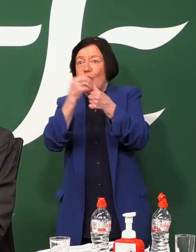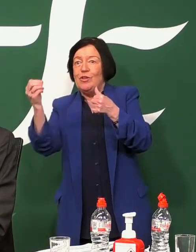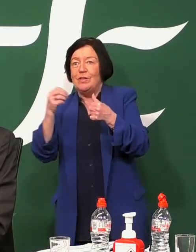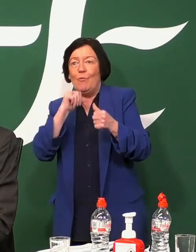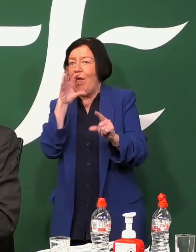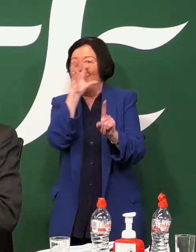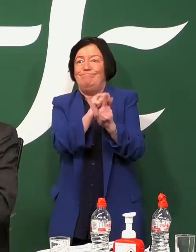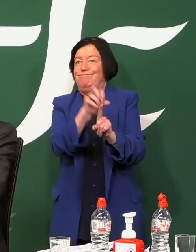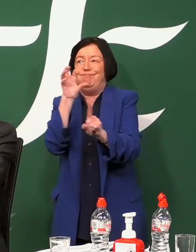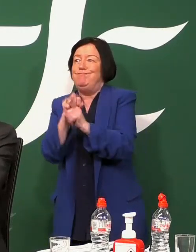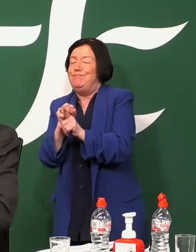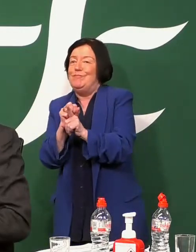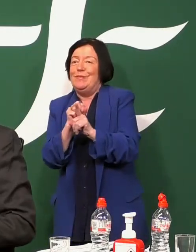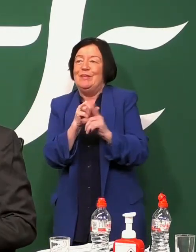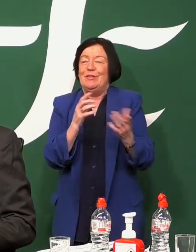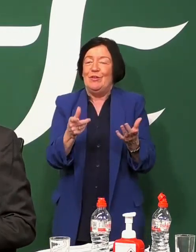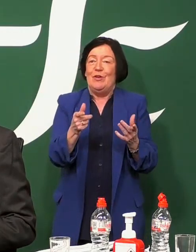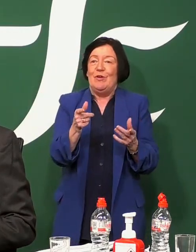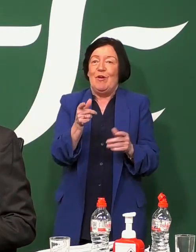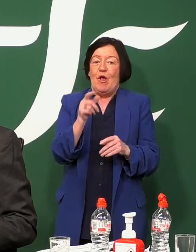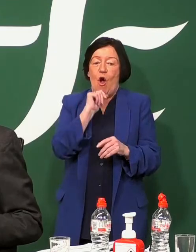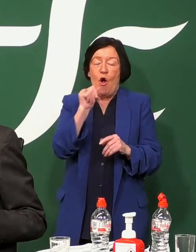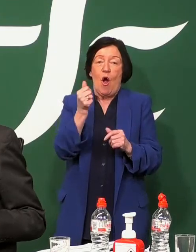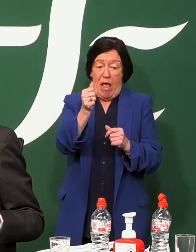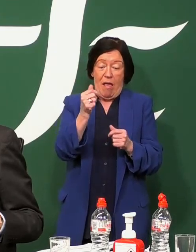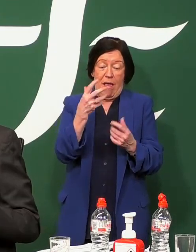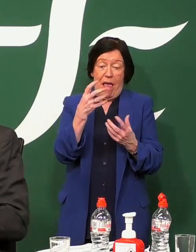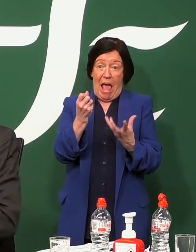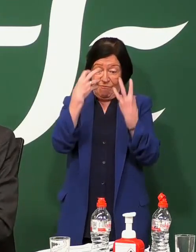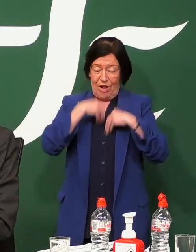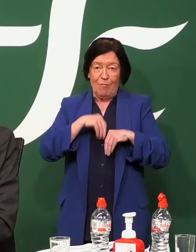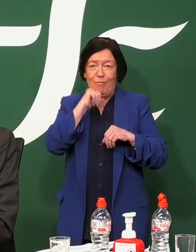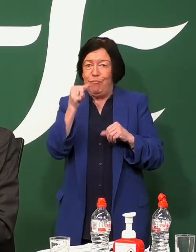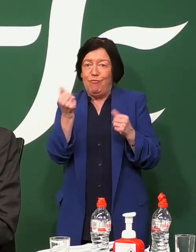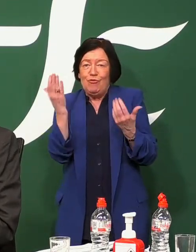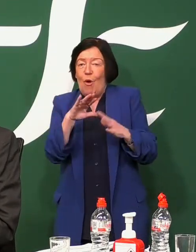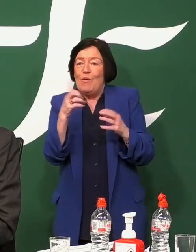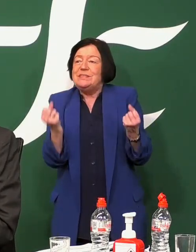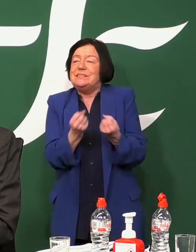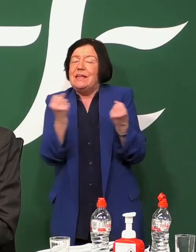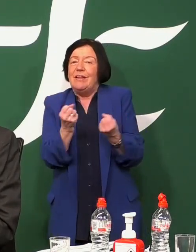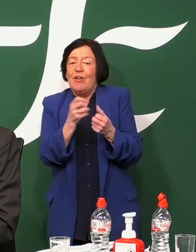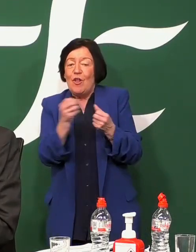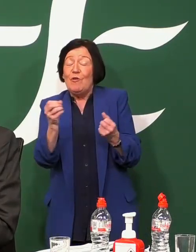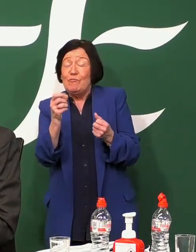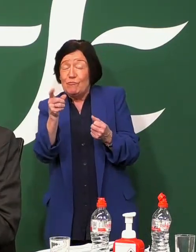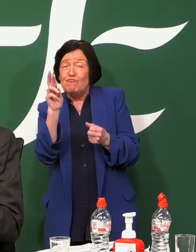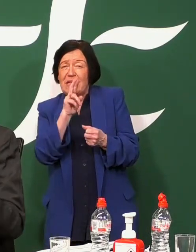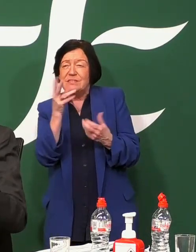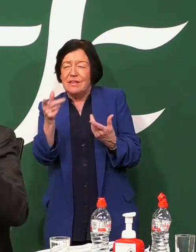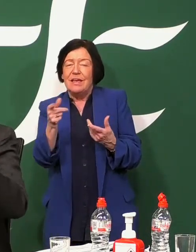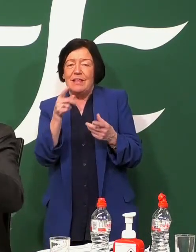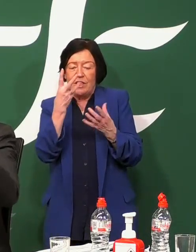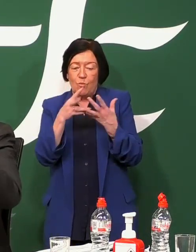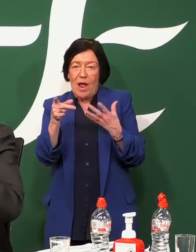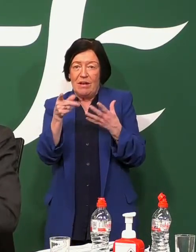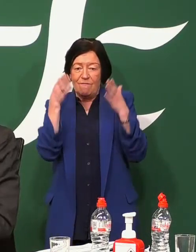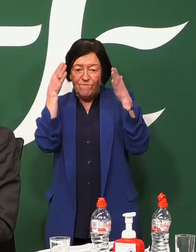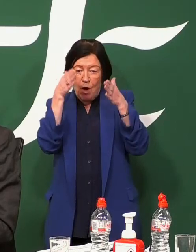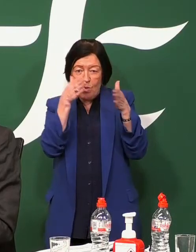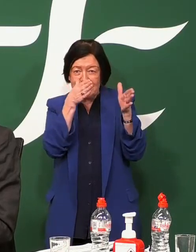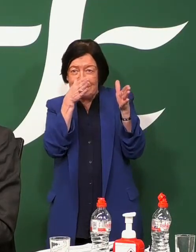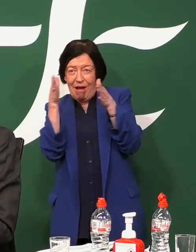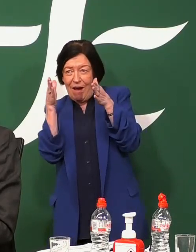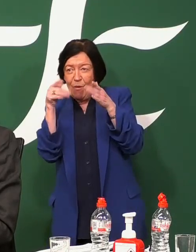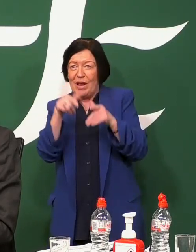that are either through the fact that people are not symptomatic or for any other reason are not being picked up. And this has happened to us before. And that's why the focus shifts when we get to this